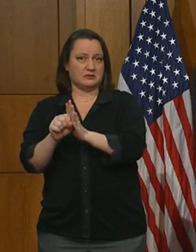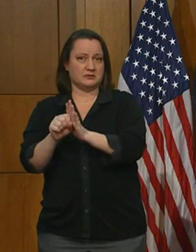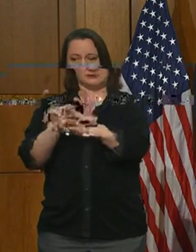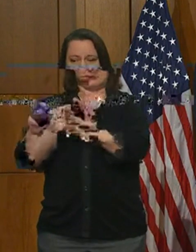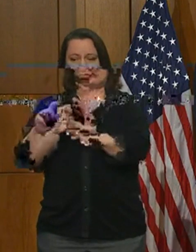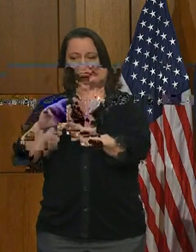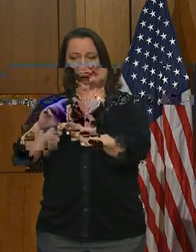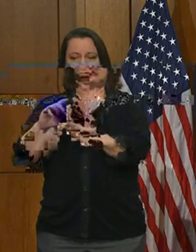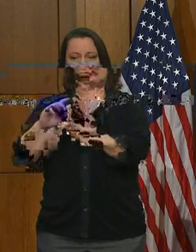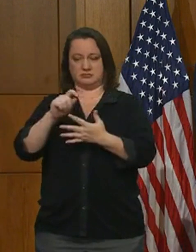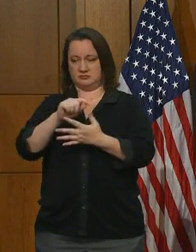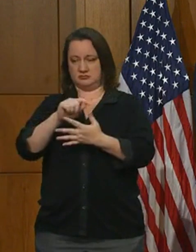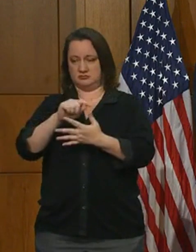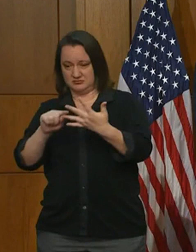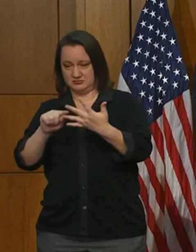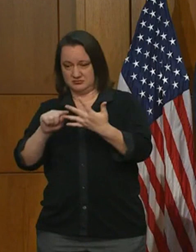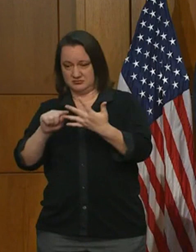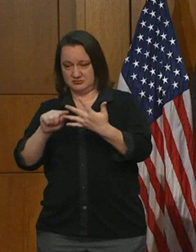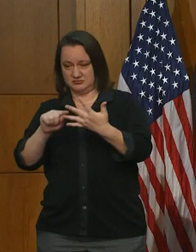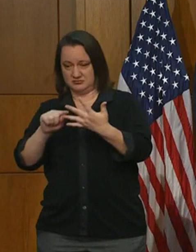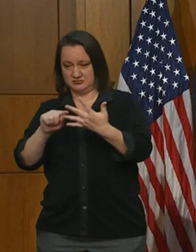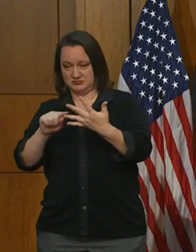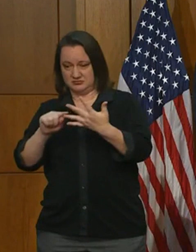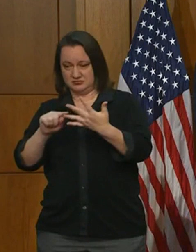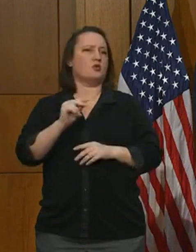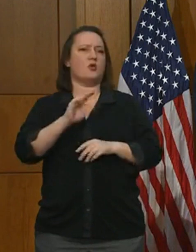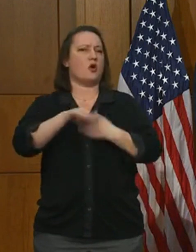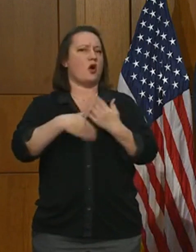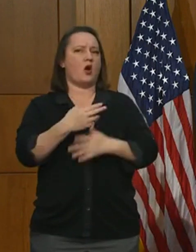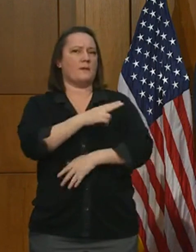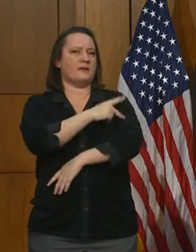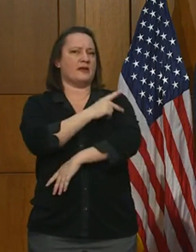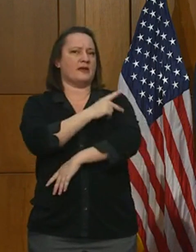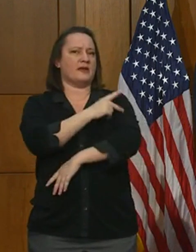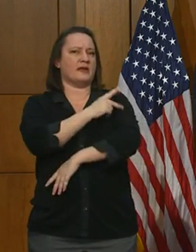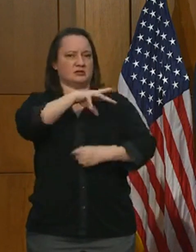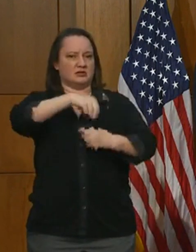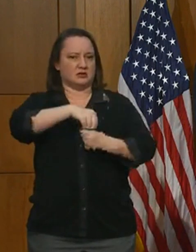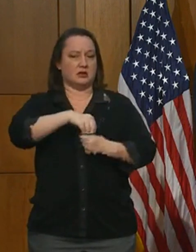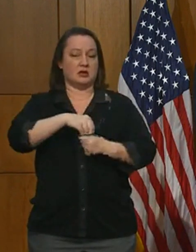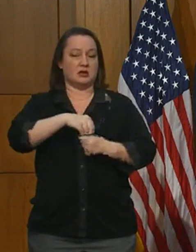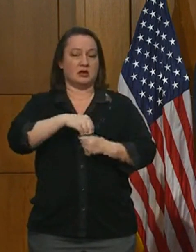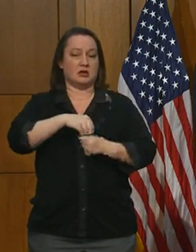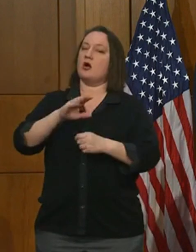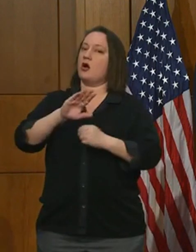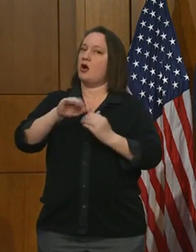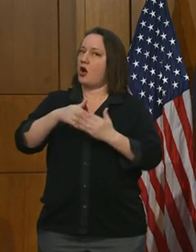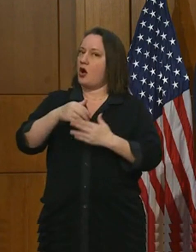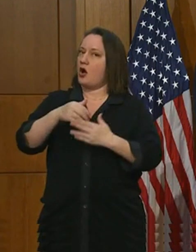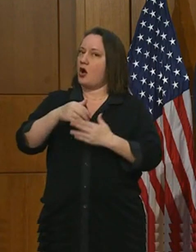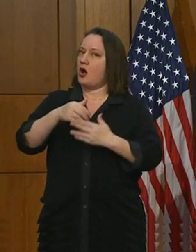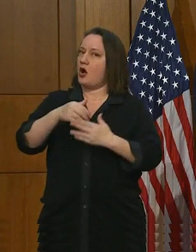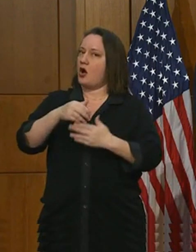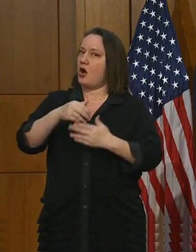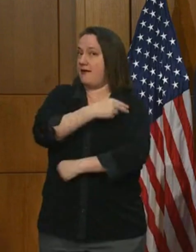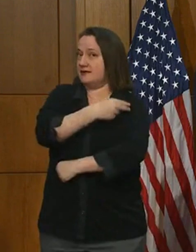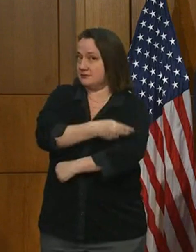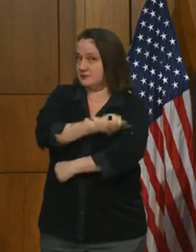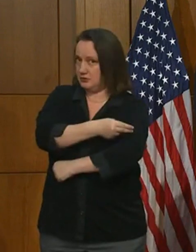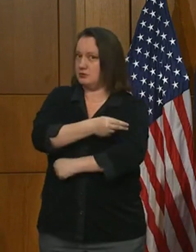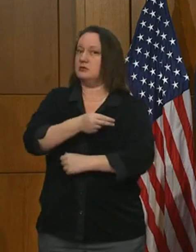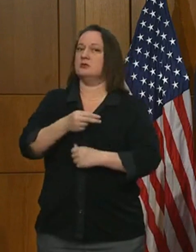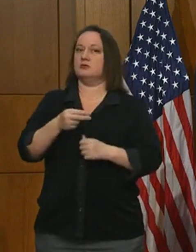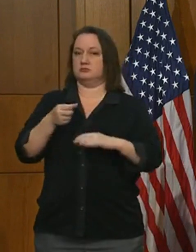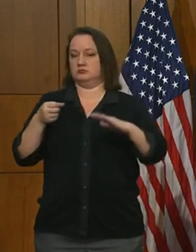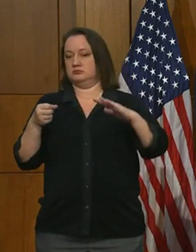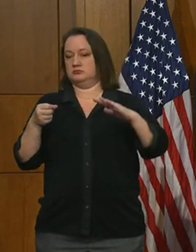No, every single patient has their name in the hat. That are hospitalized? Or? That are hospitalized. There are